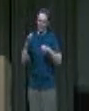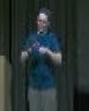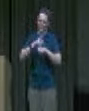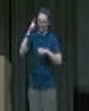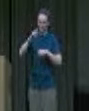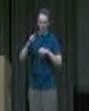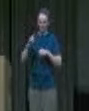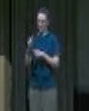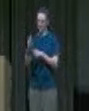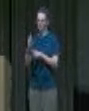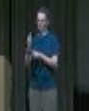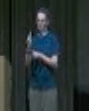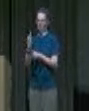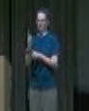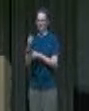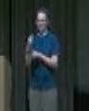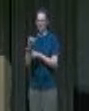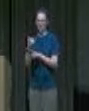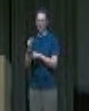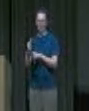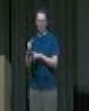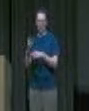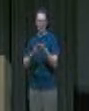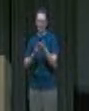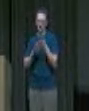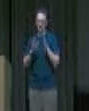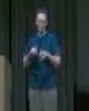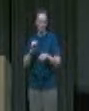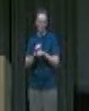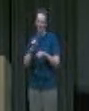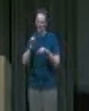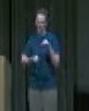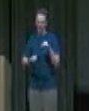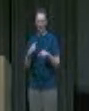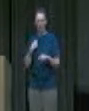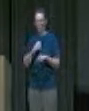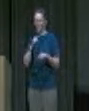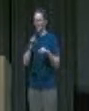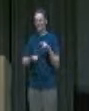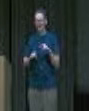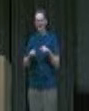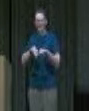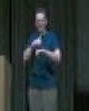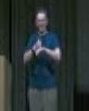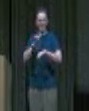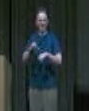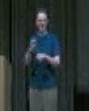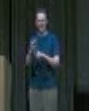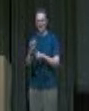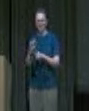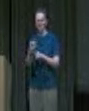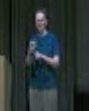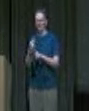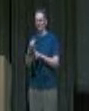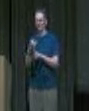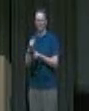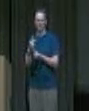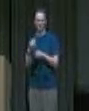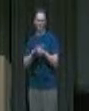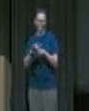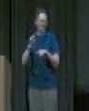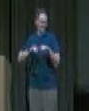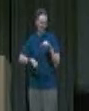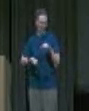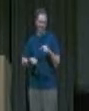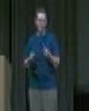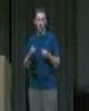the dredging contractors to work on. It's not stable enough for us to be able to have that staging area in place. And so